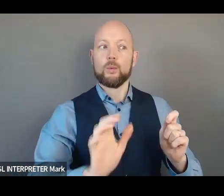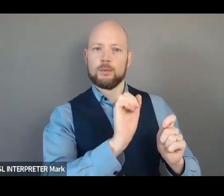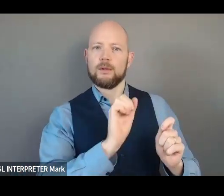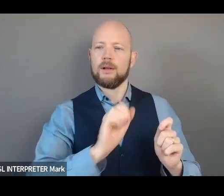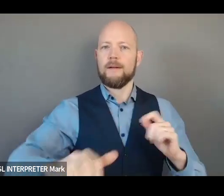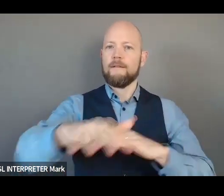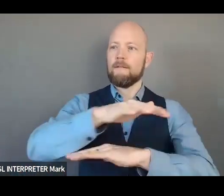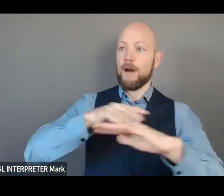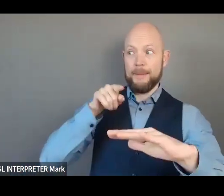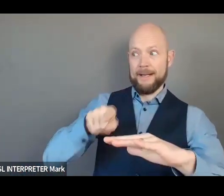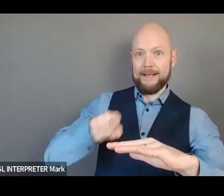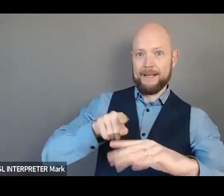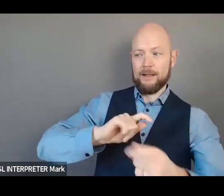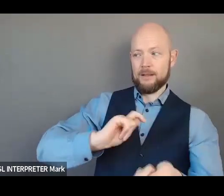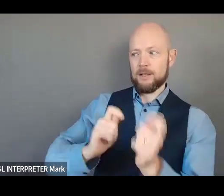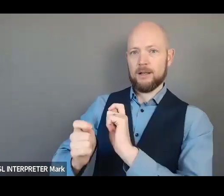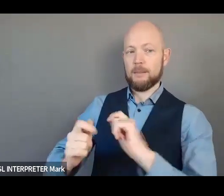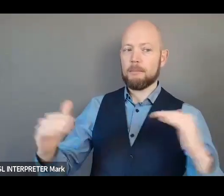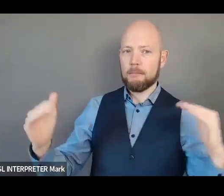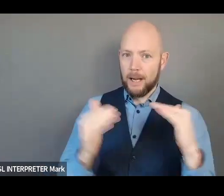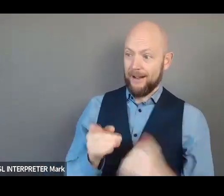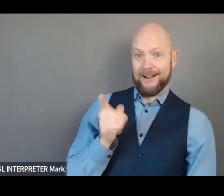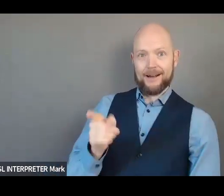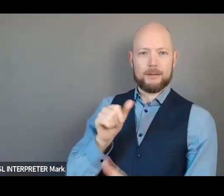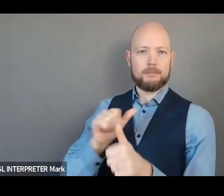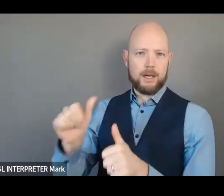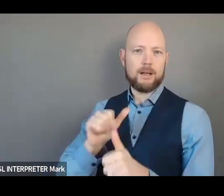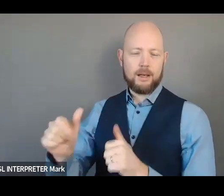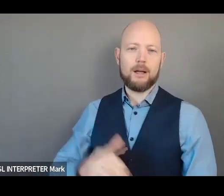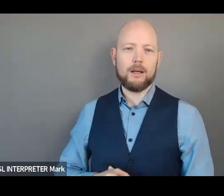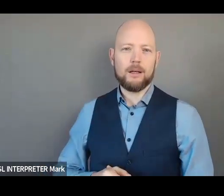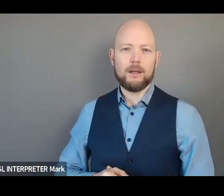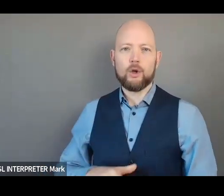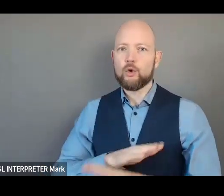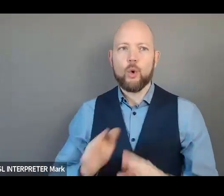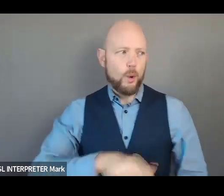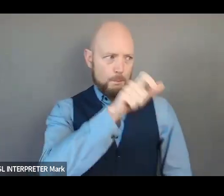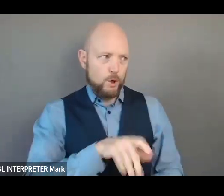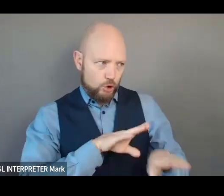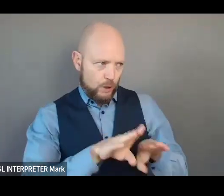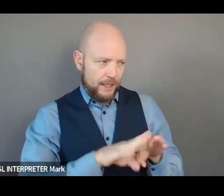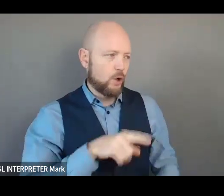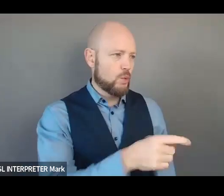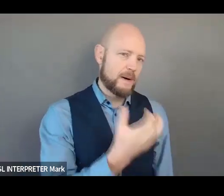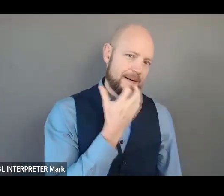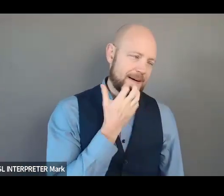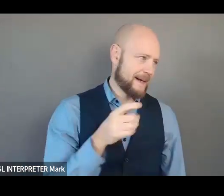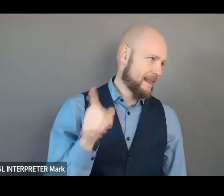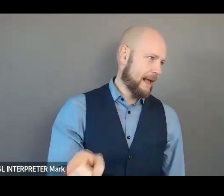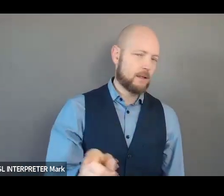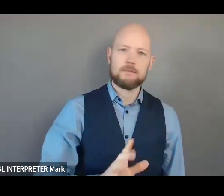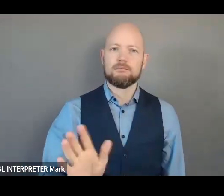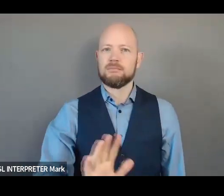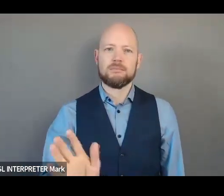We're not interested in training people to cope with harmful working environments. And unfortunately, that is